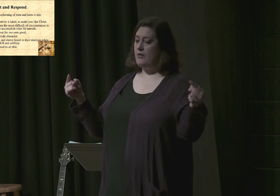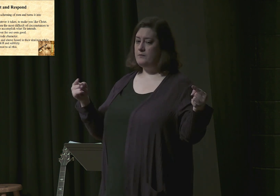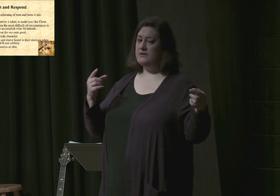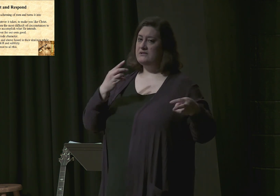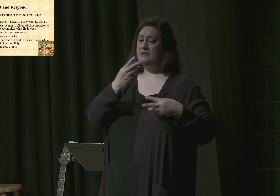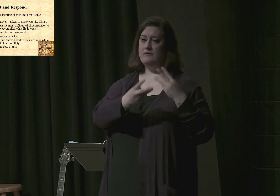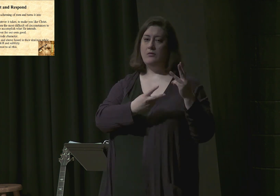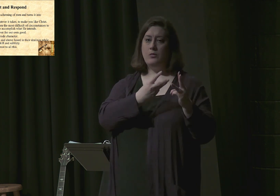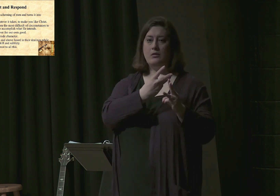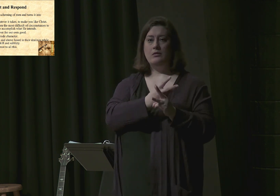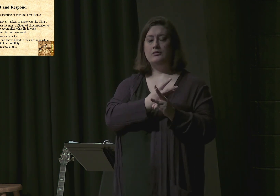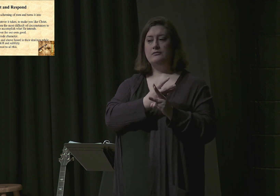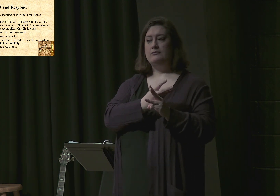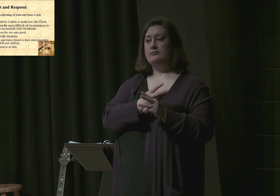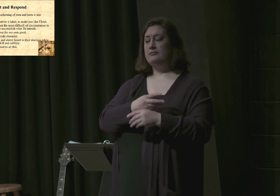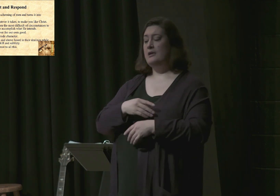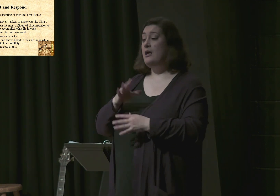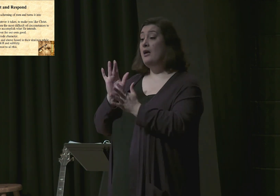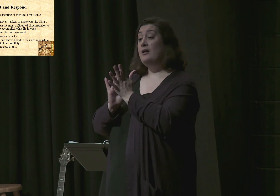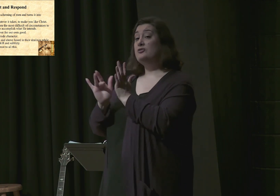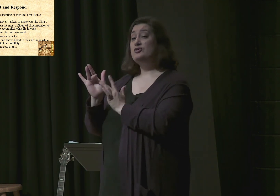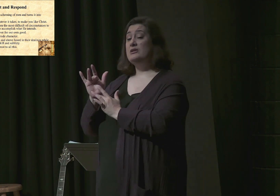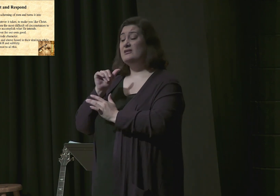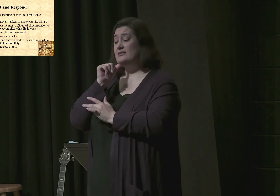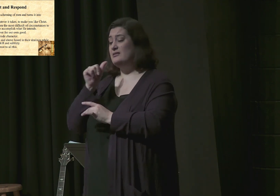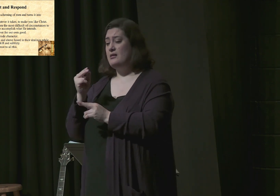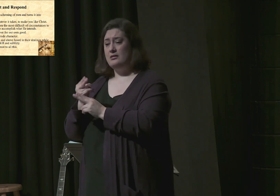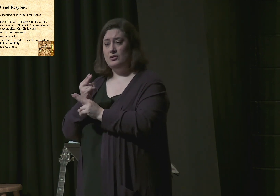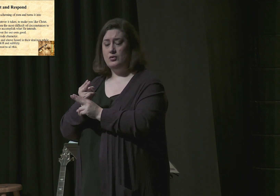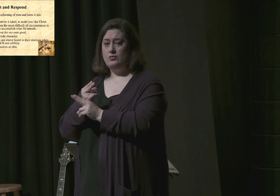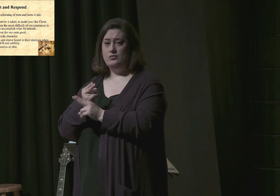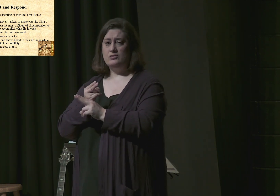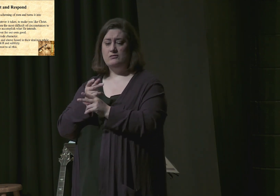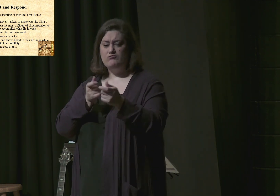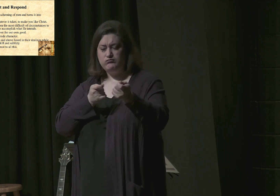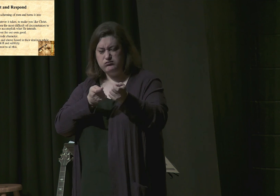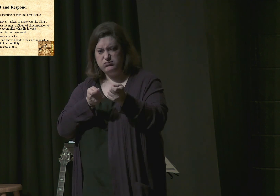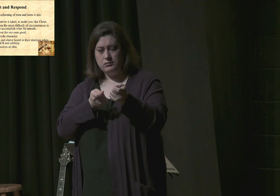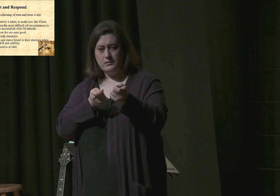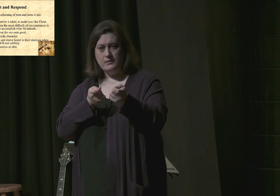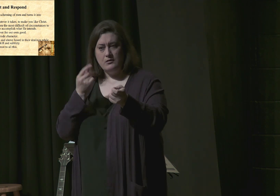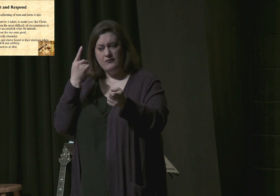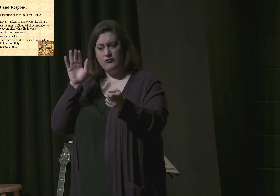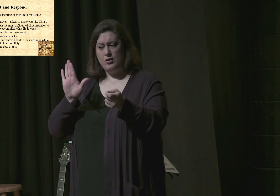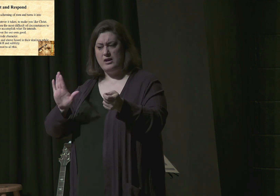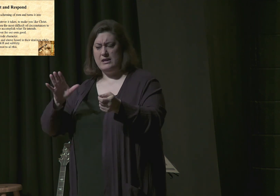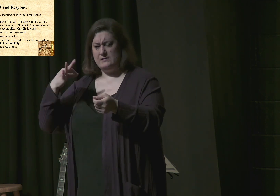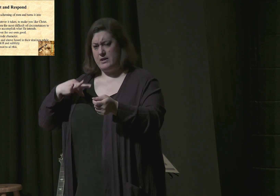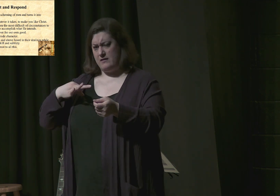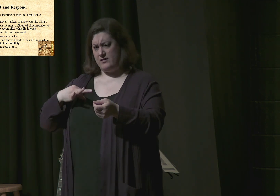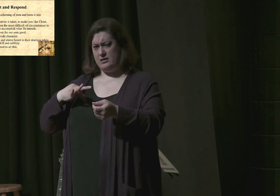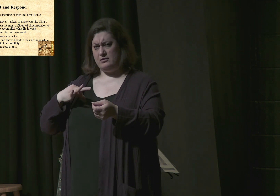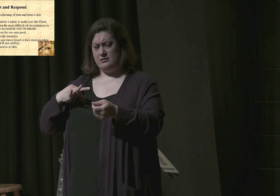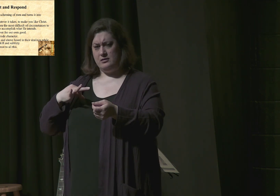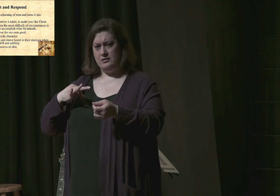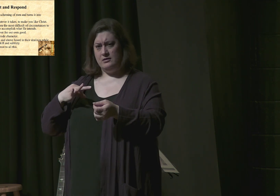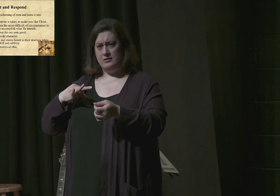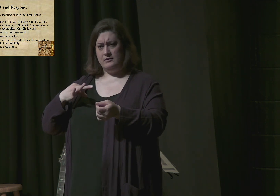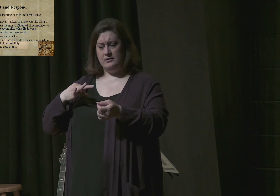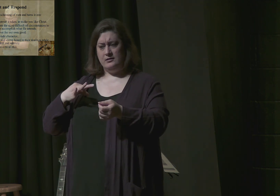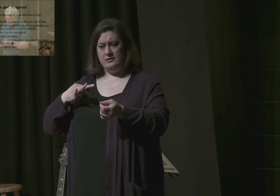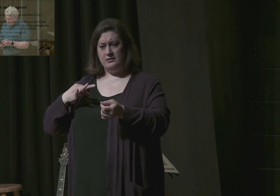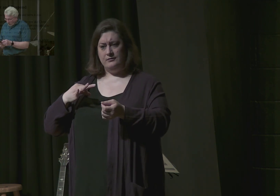transparent. Words of an agreement were not things used to maneuver for self-gain and